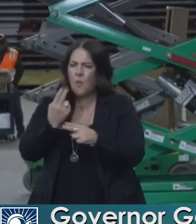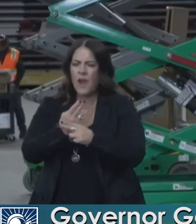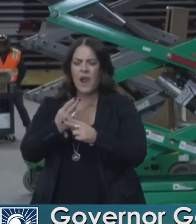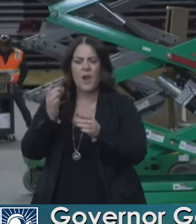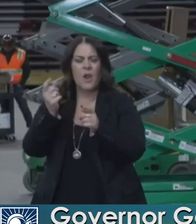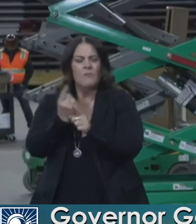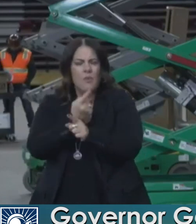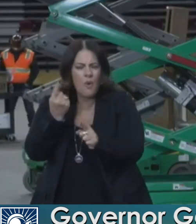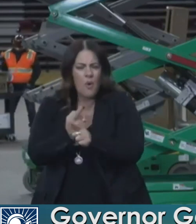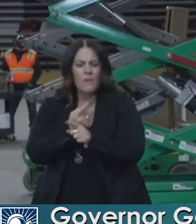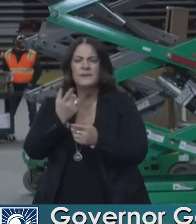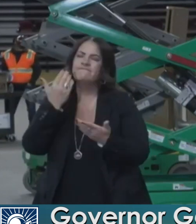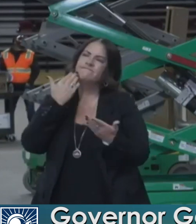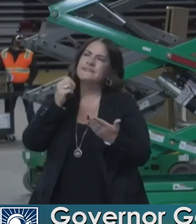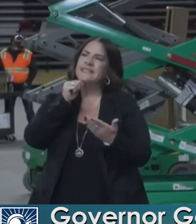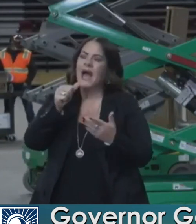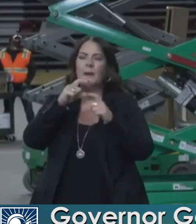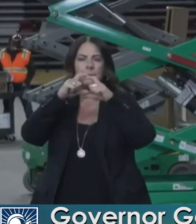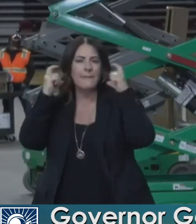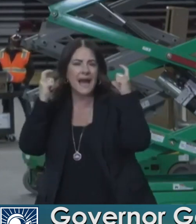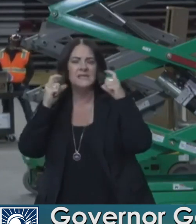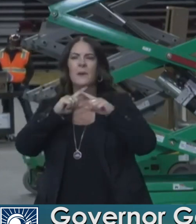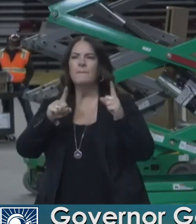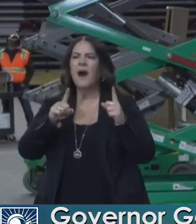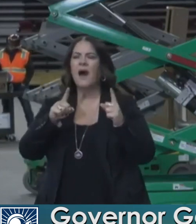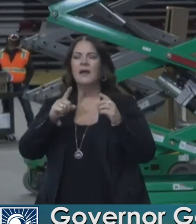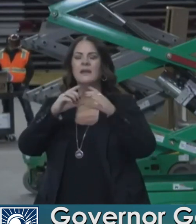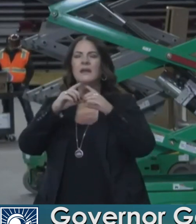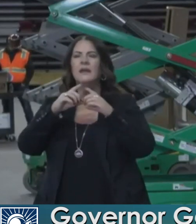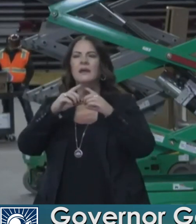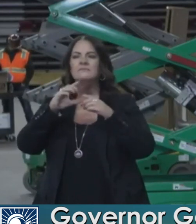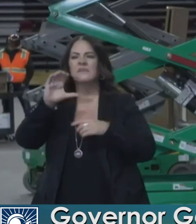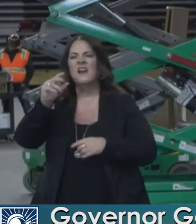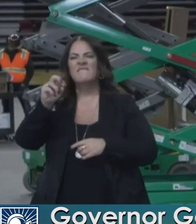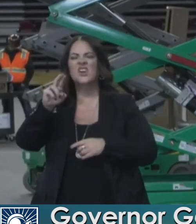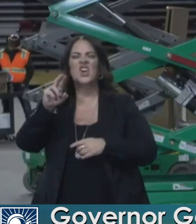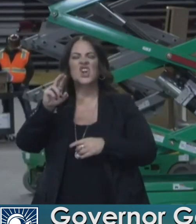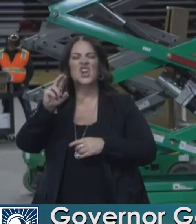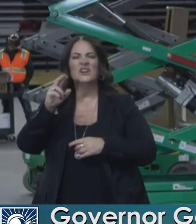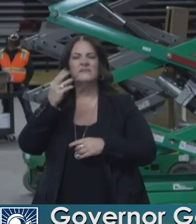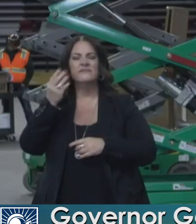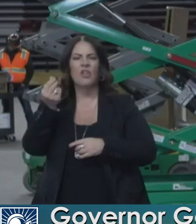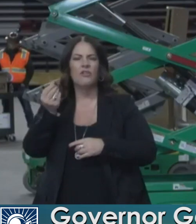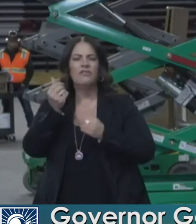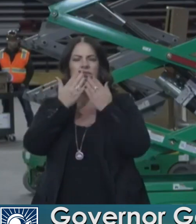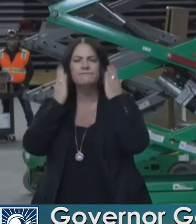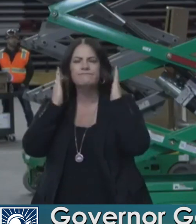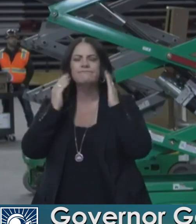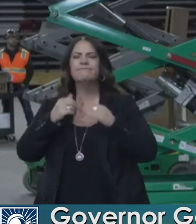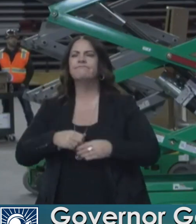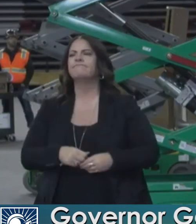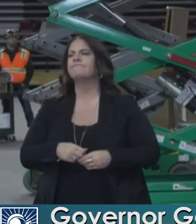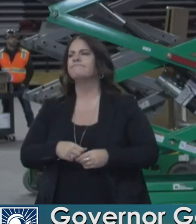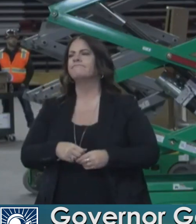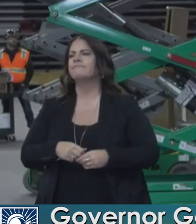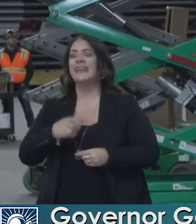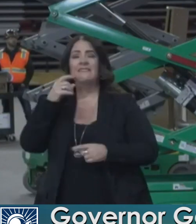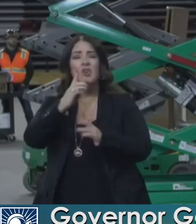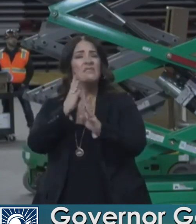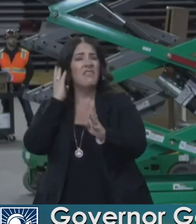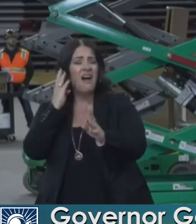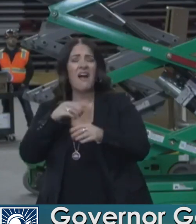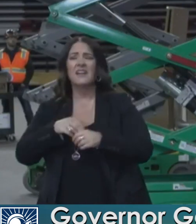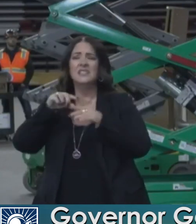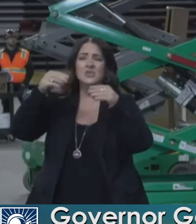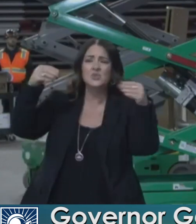appropriate well, not masks, but face coverings when you are forced to get in a queue or in a line